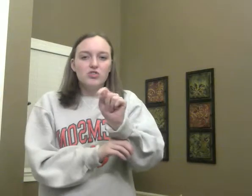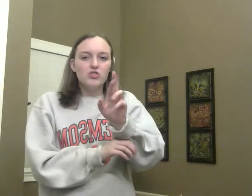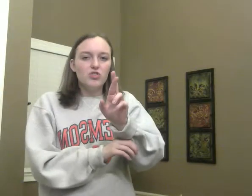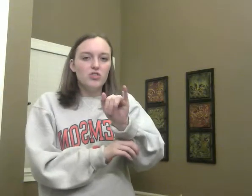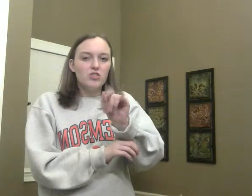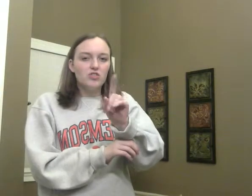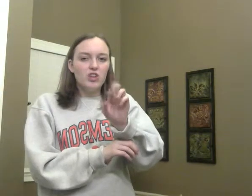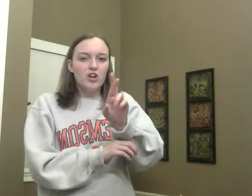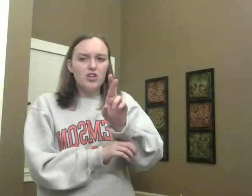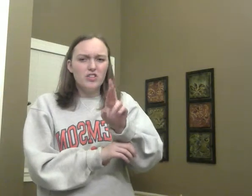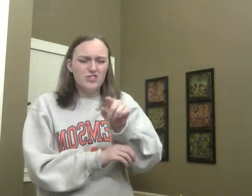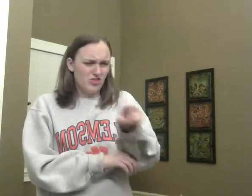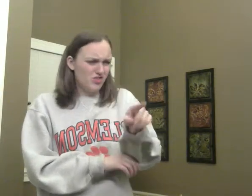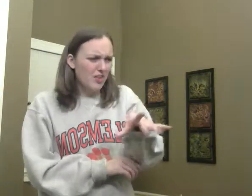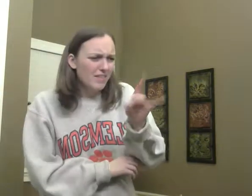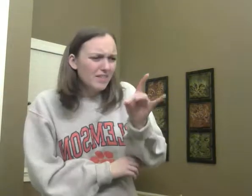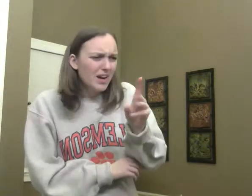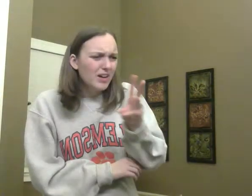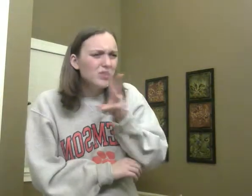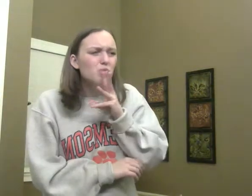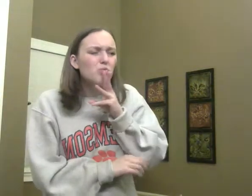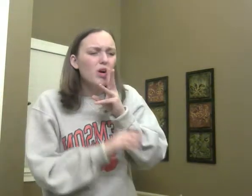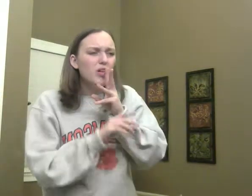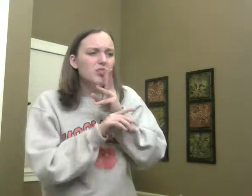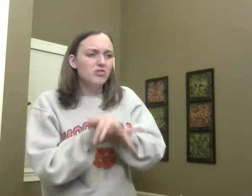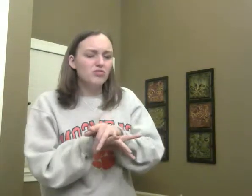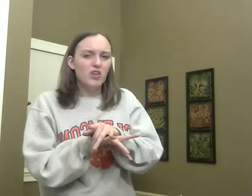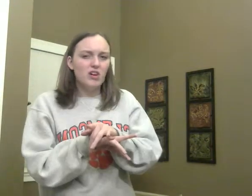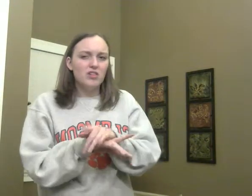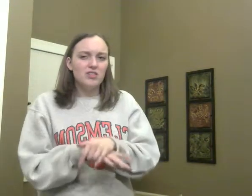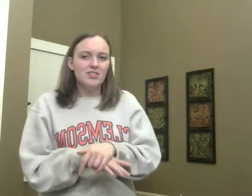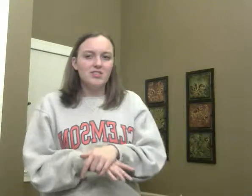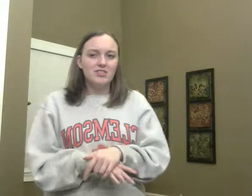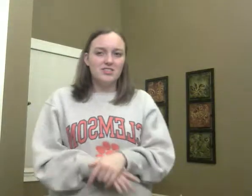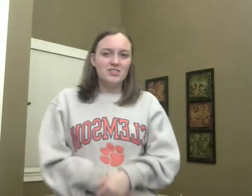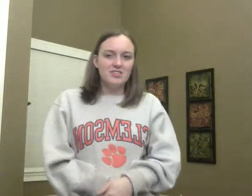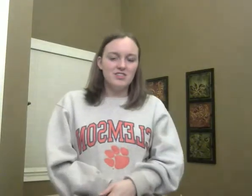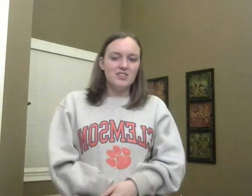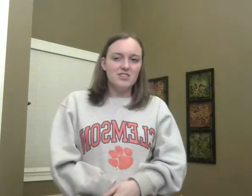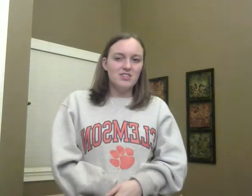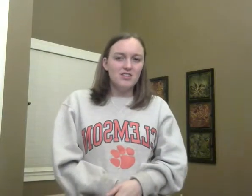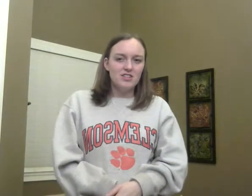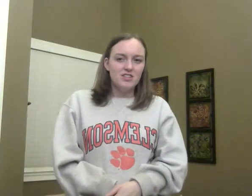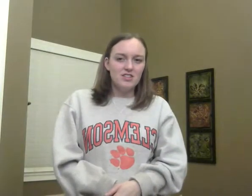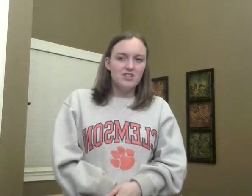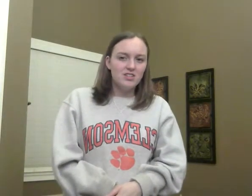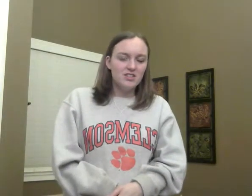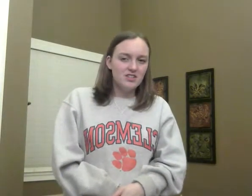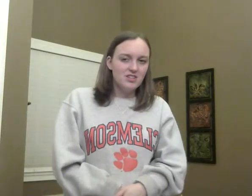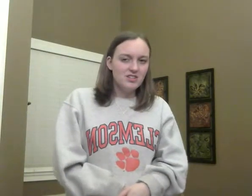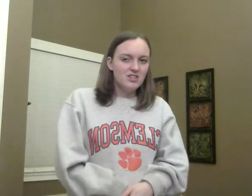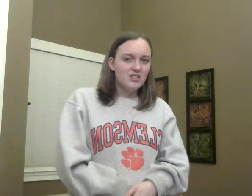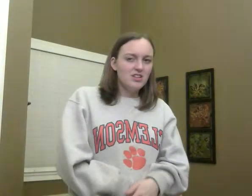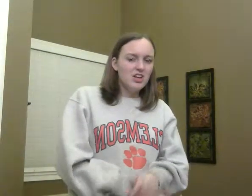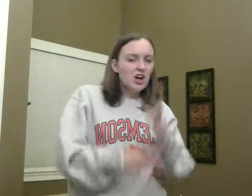land? Next one. How would you summarize what water striders eat?